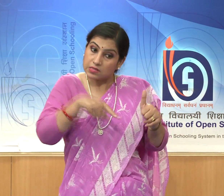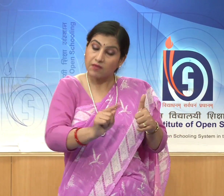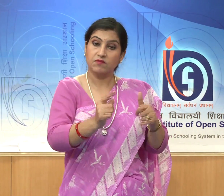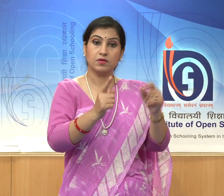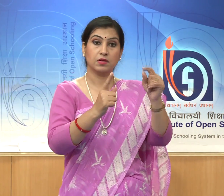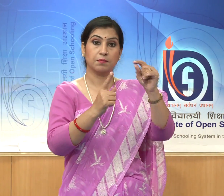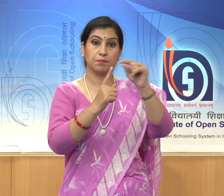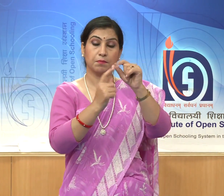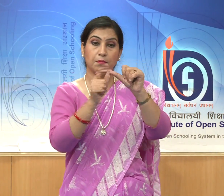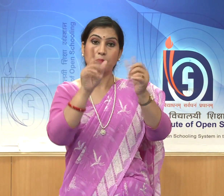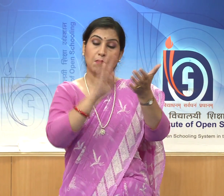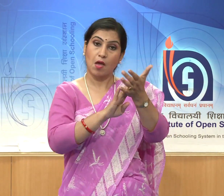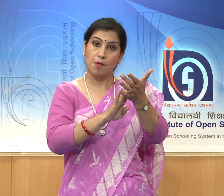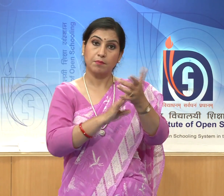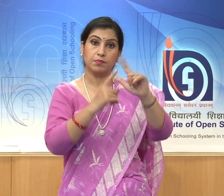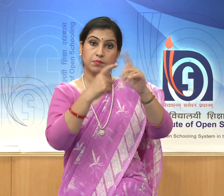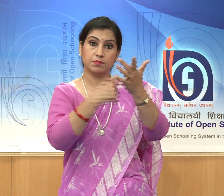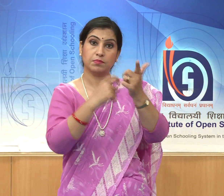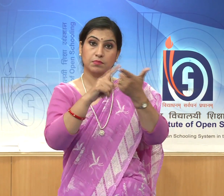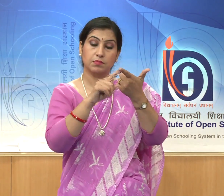it along with the